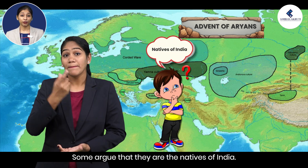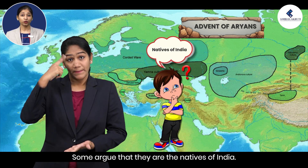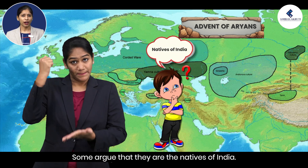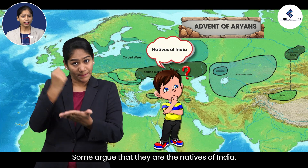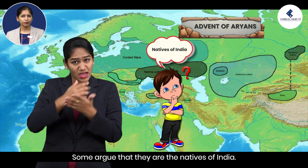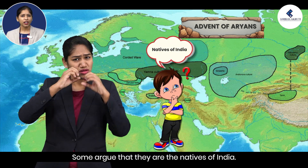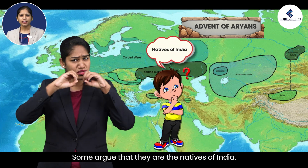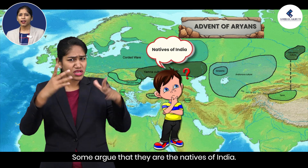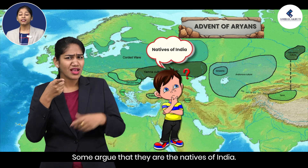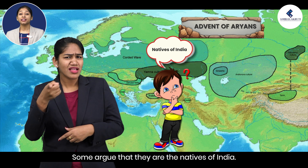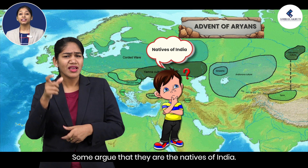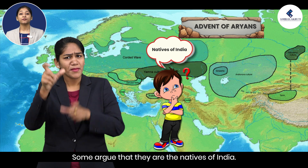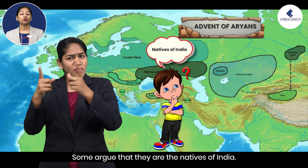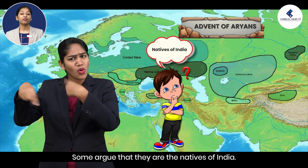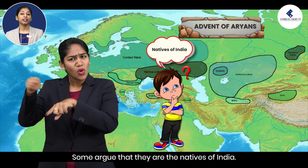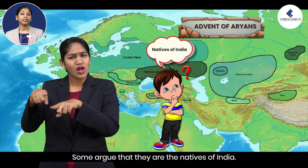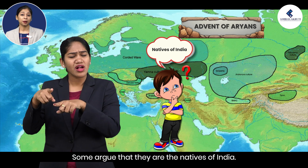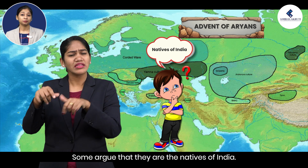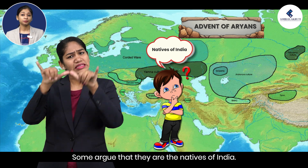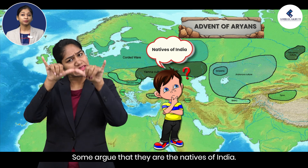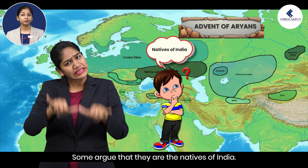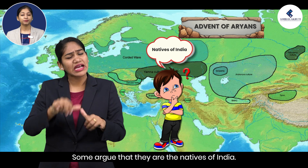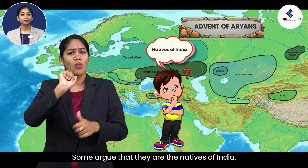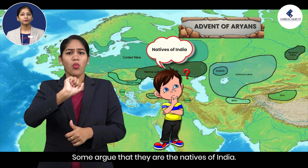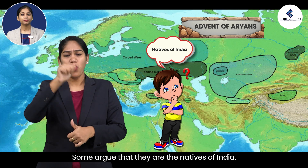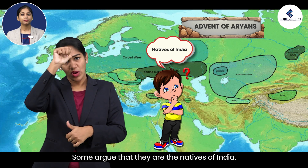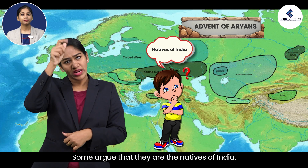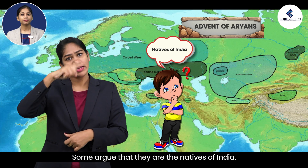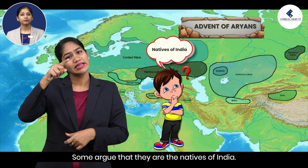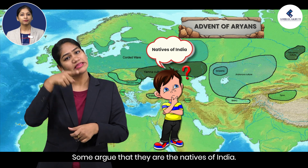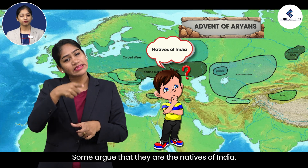Some argue that they are the natives of India.